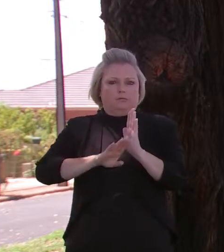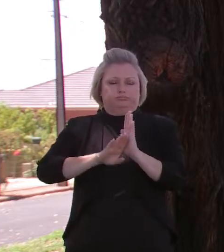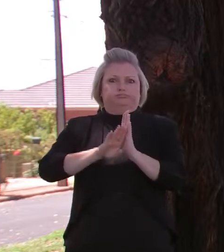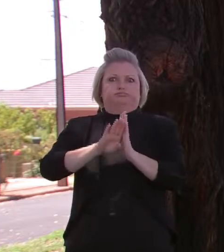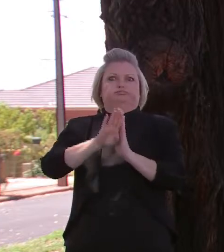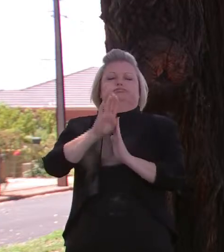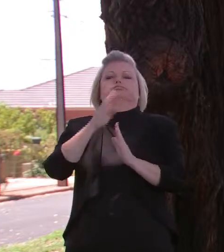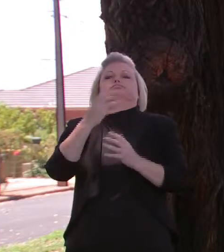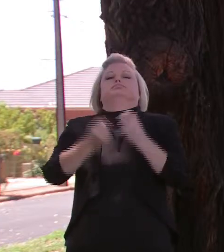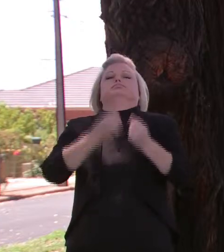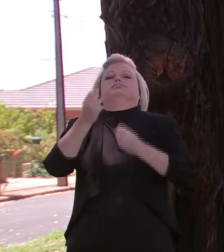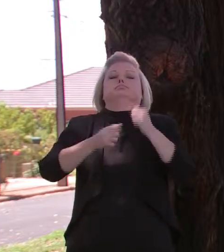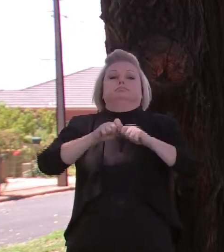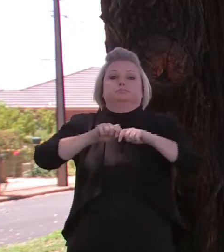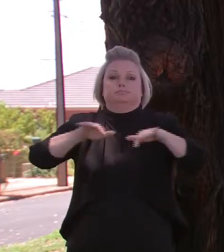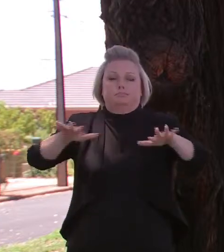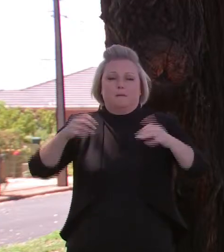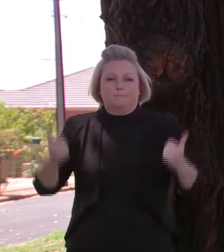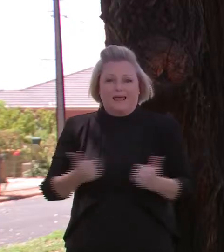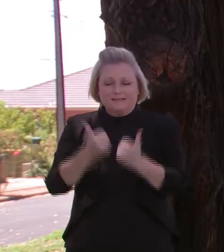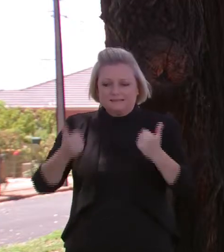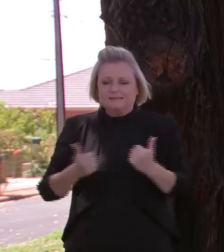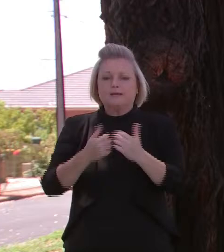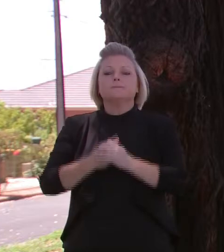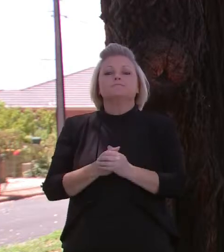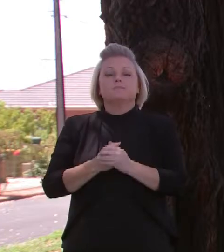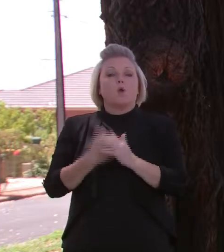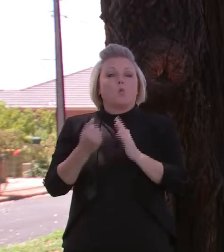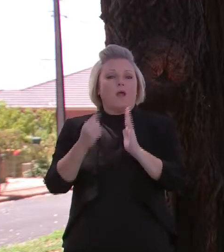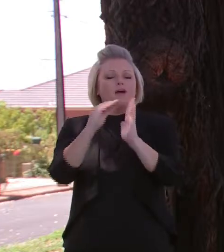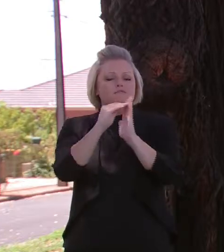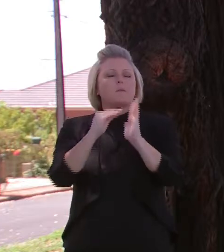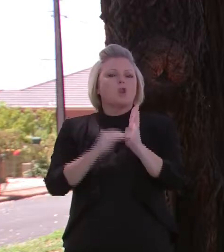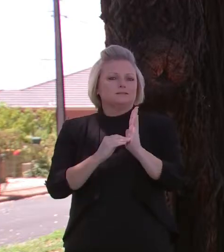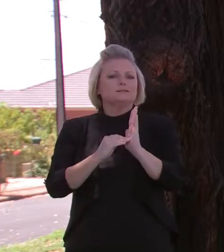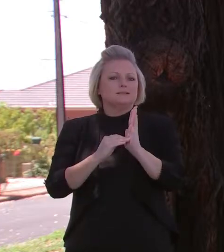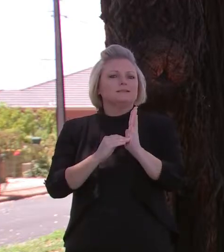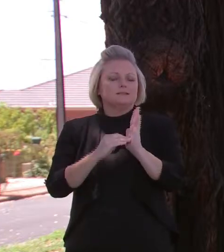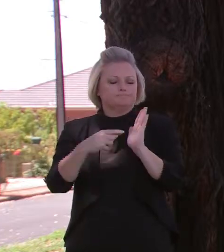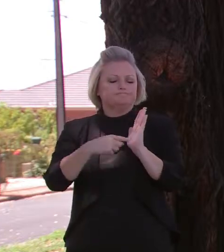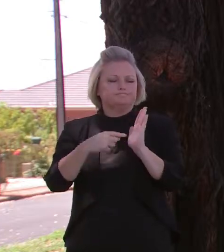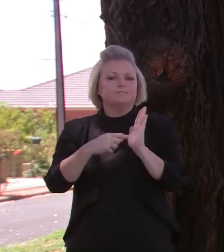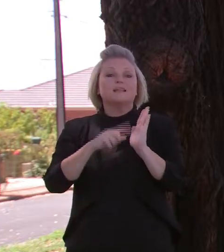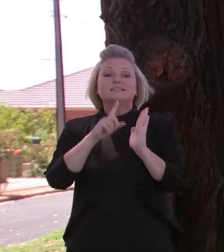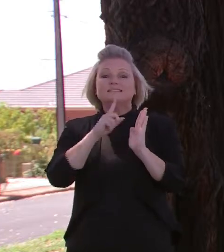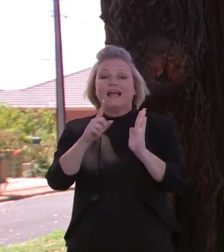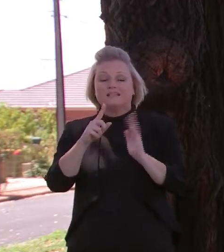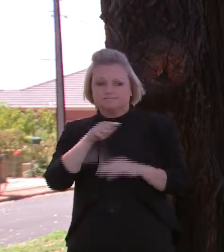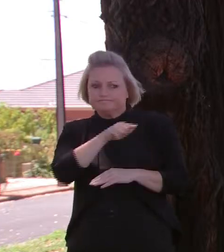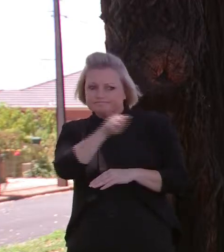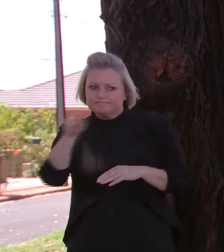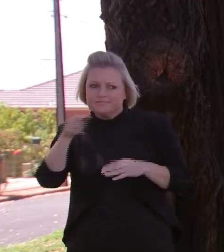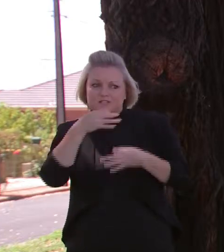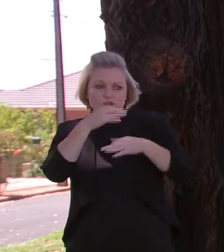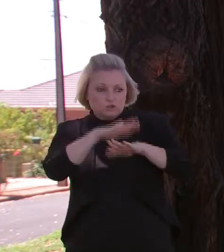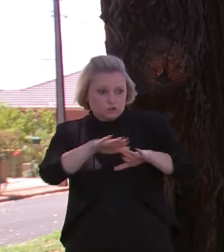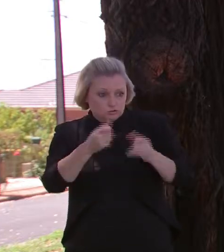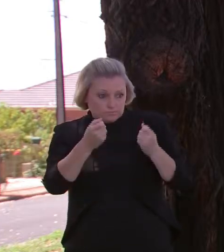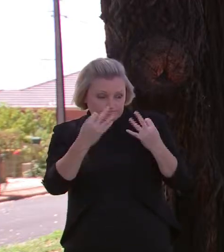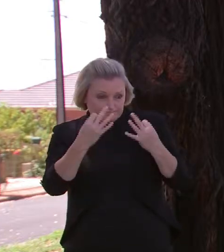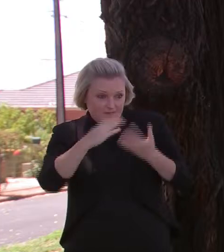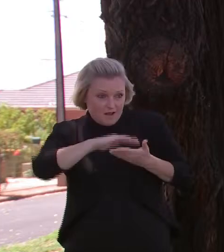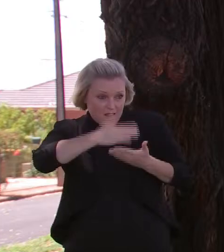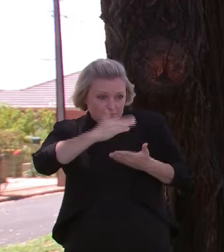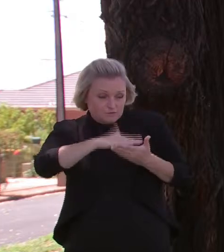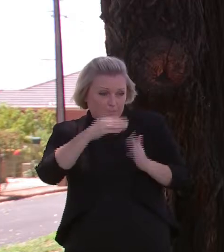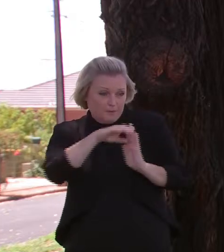schools have had over the last 2 years policies in place to ensure that those families and children who needed a device to be able to access learning were